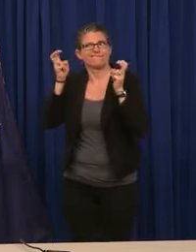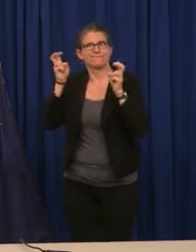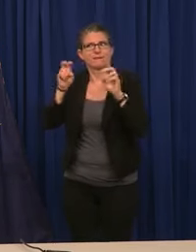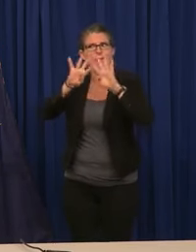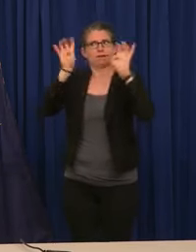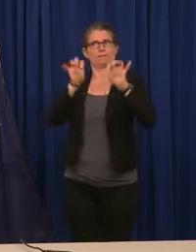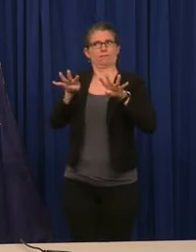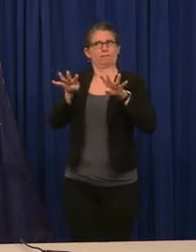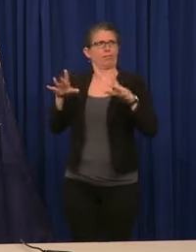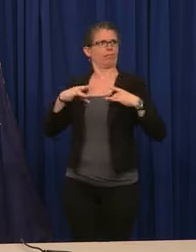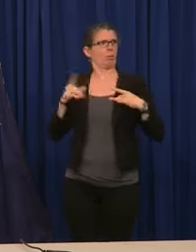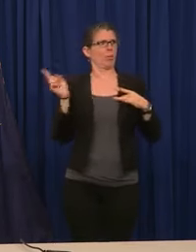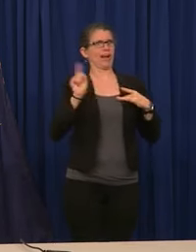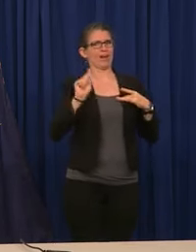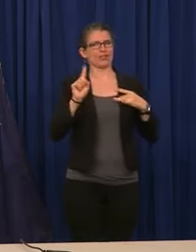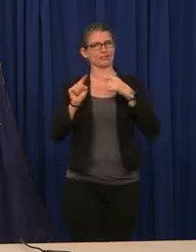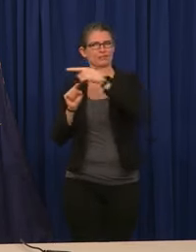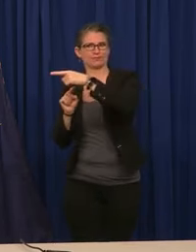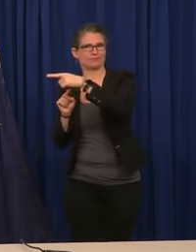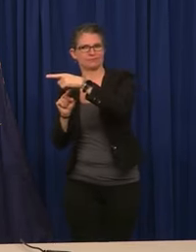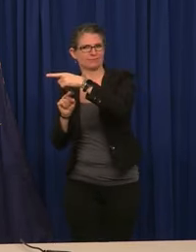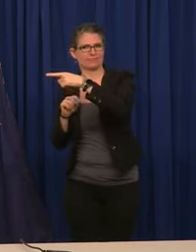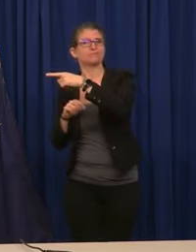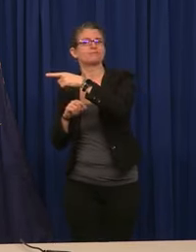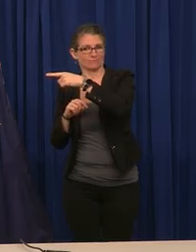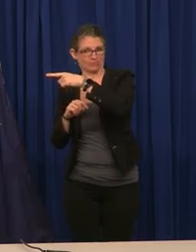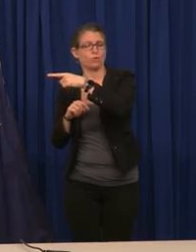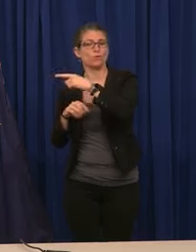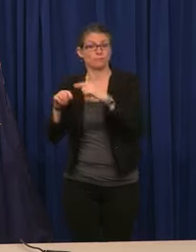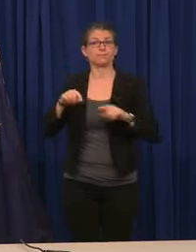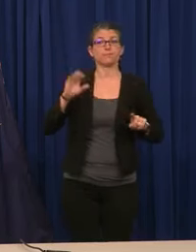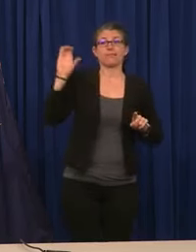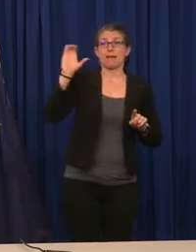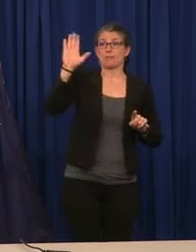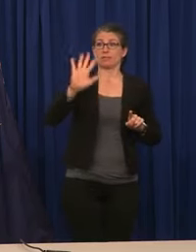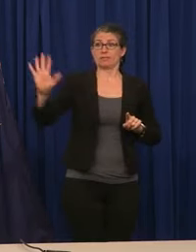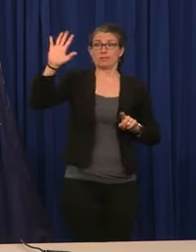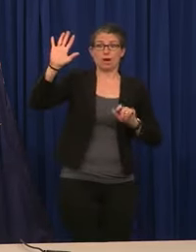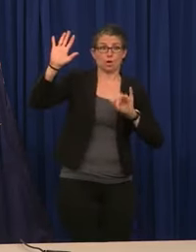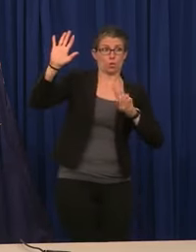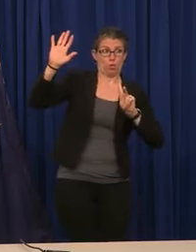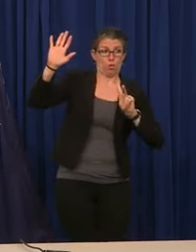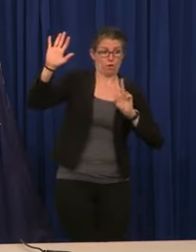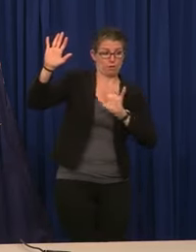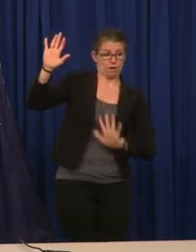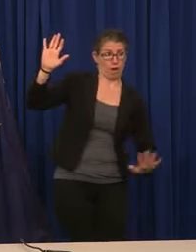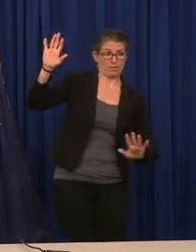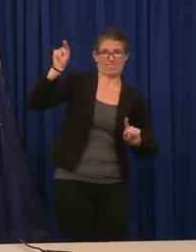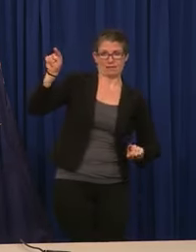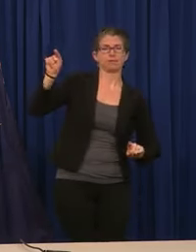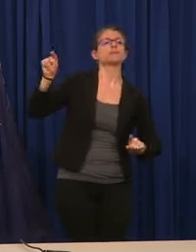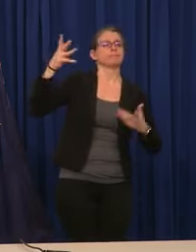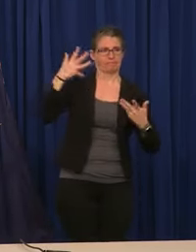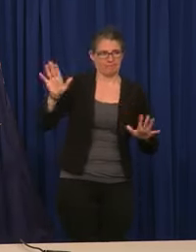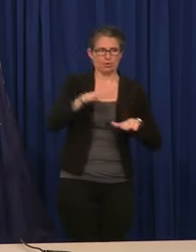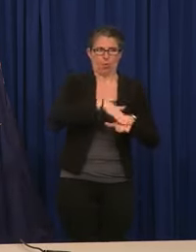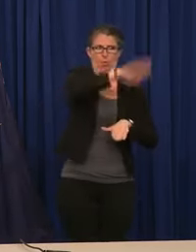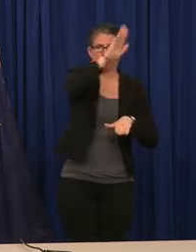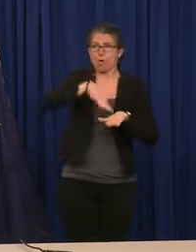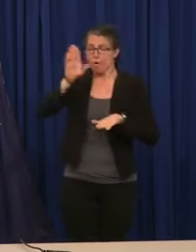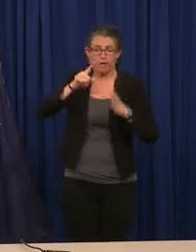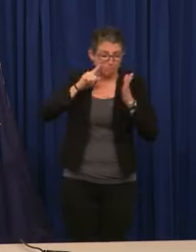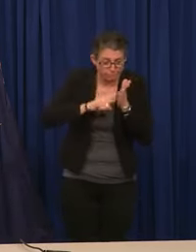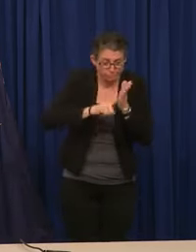All told, 63 individuals in Maine have been hospitalized at some point during their